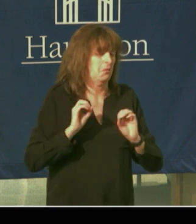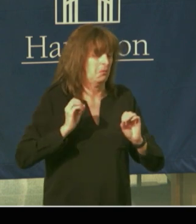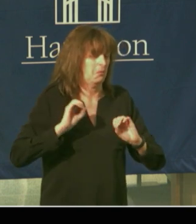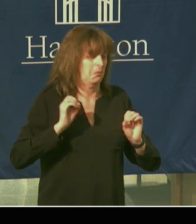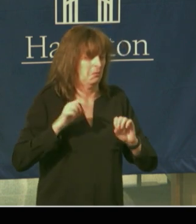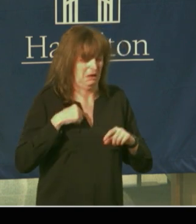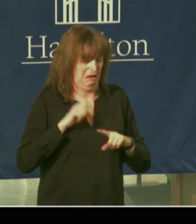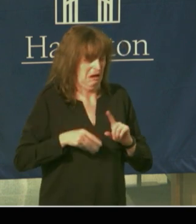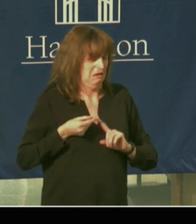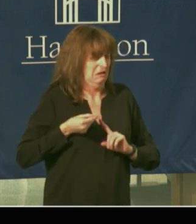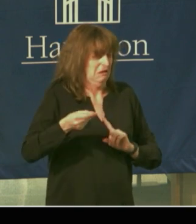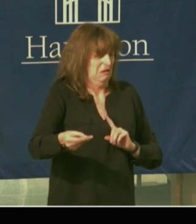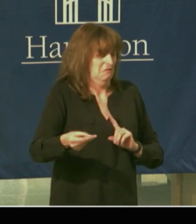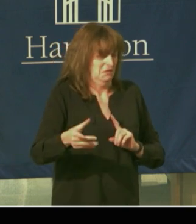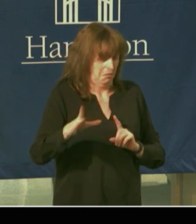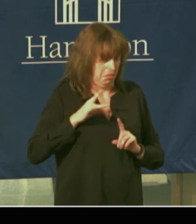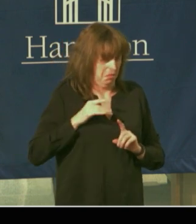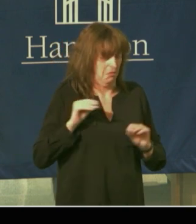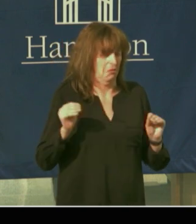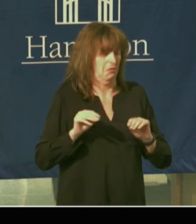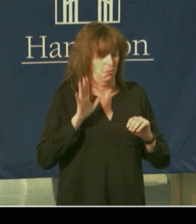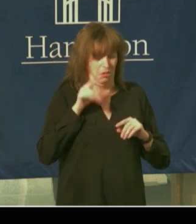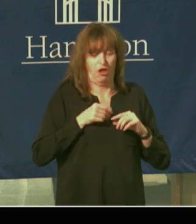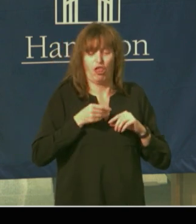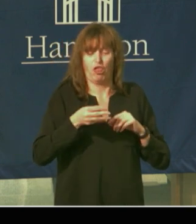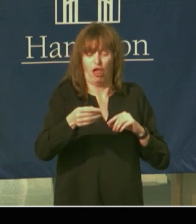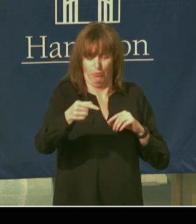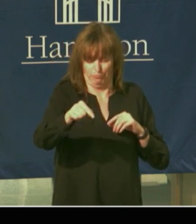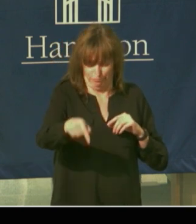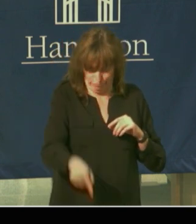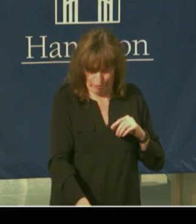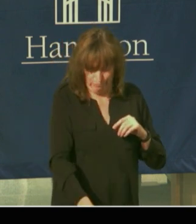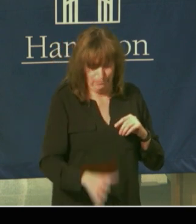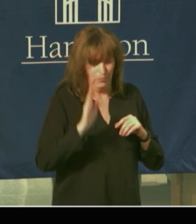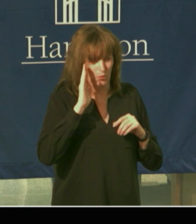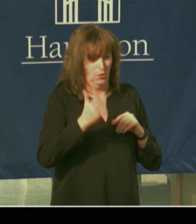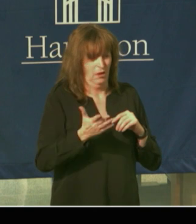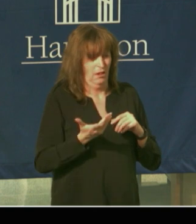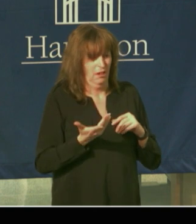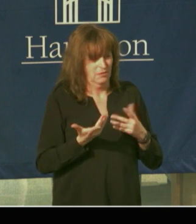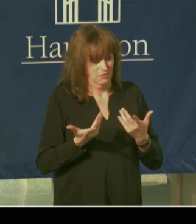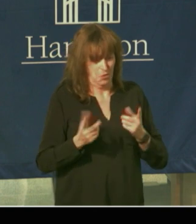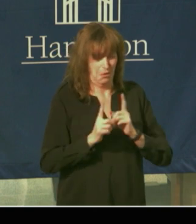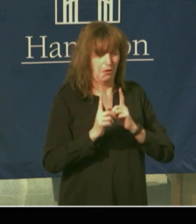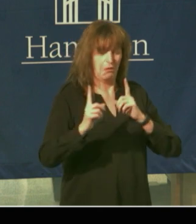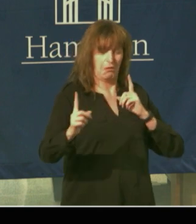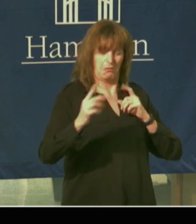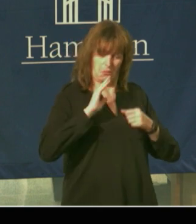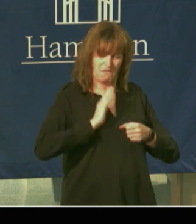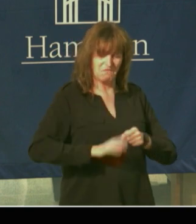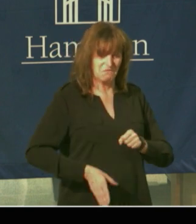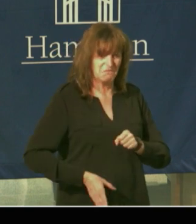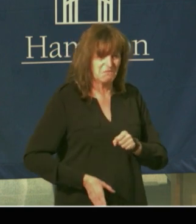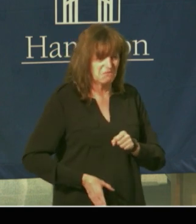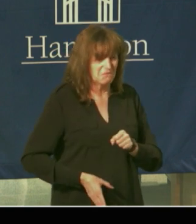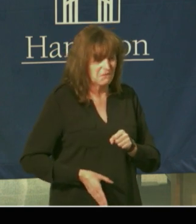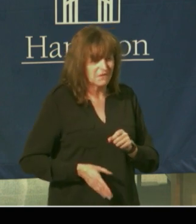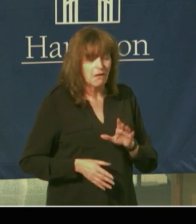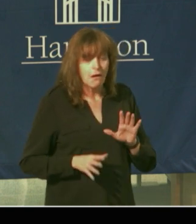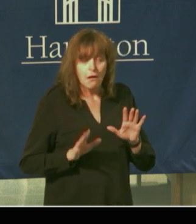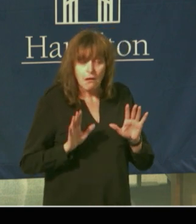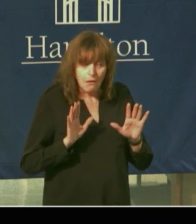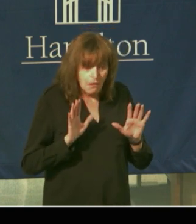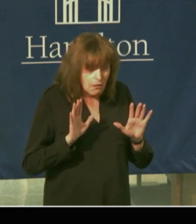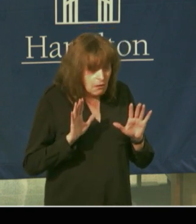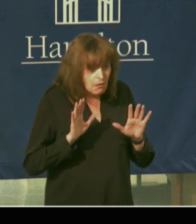get to him, it's gonna land somewhere down here. So get people apart from one another. When people have come back from international